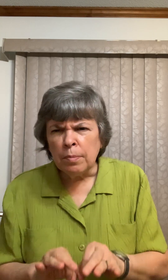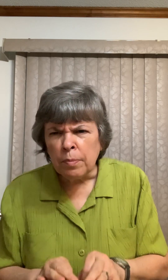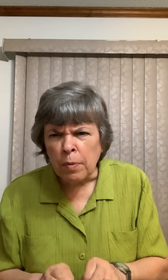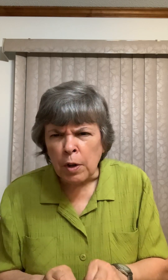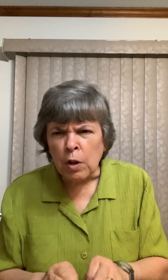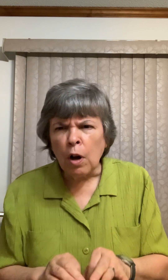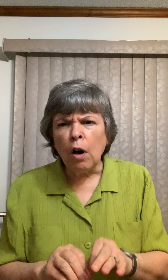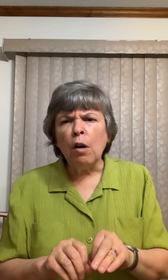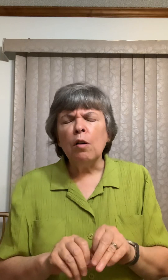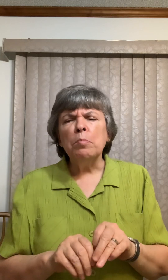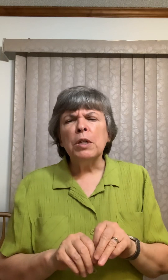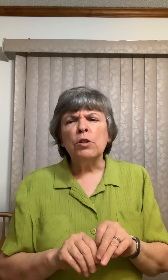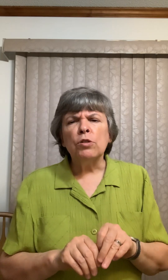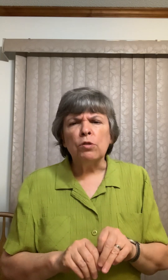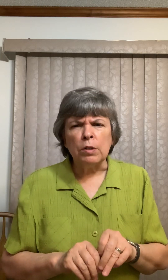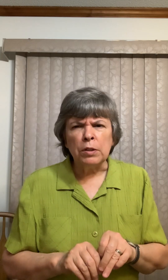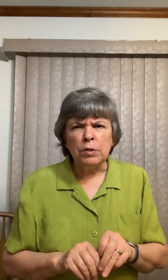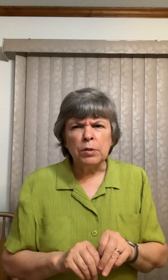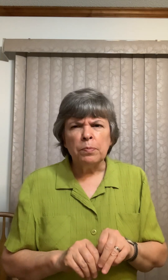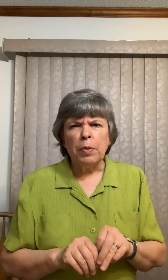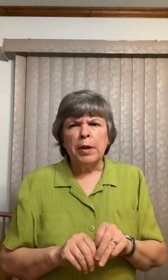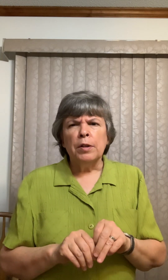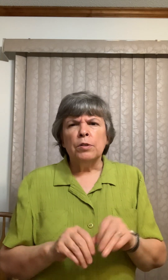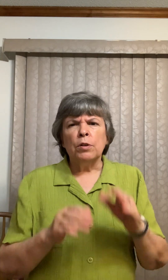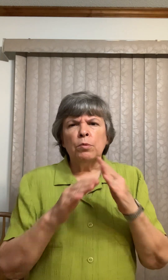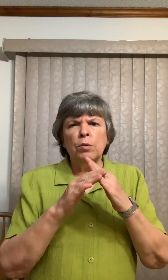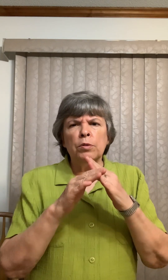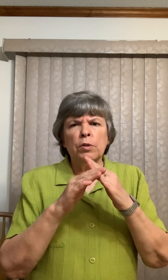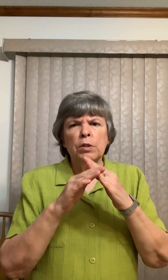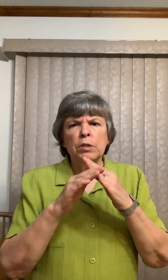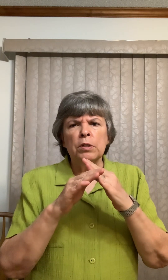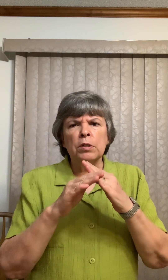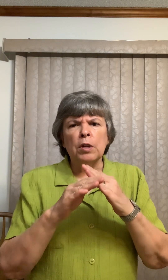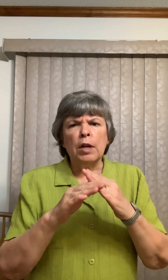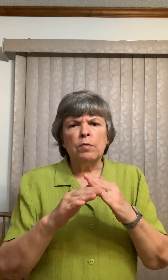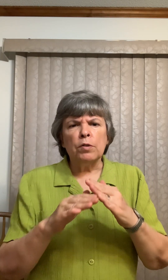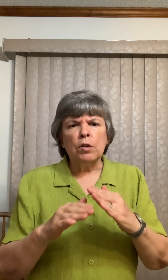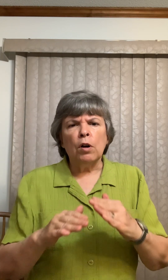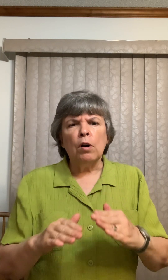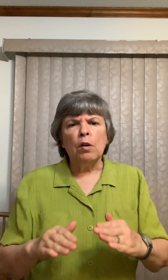The calm assurance. So this is the sign for calm.